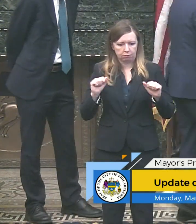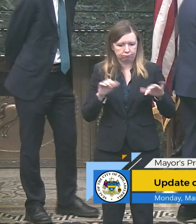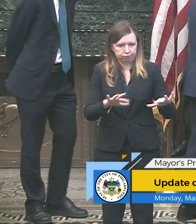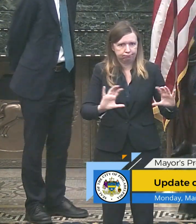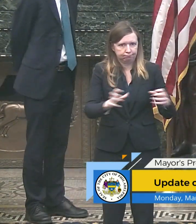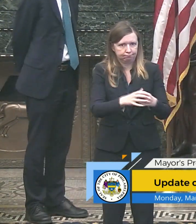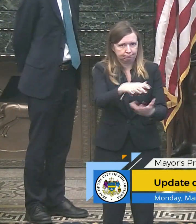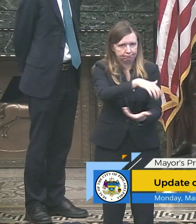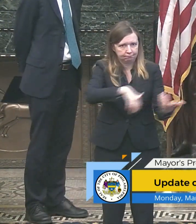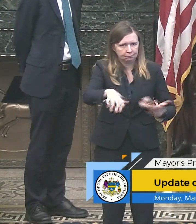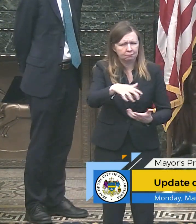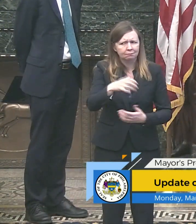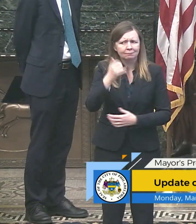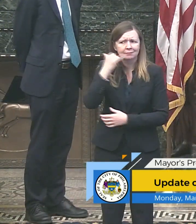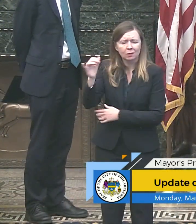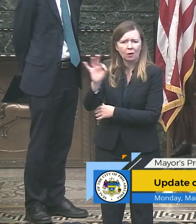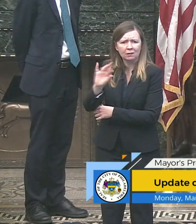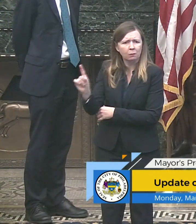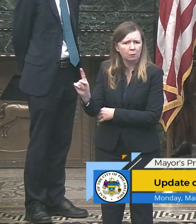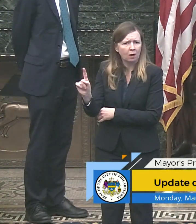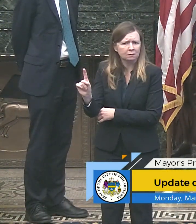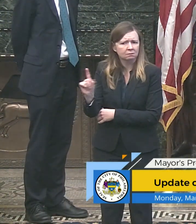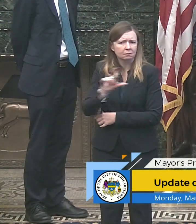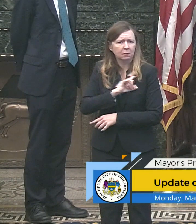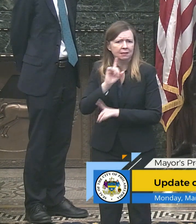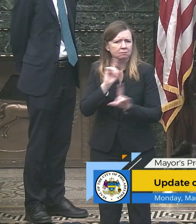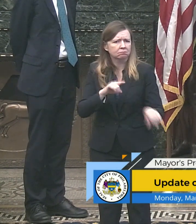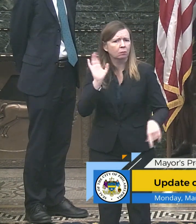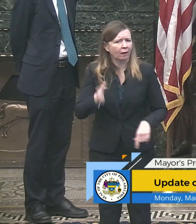911, and police will respond appropriately.